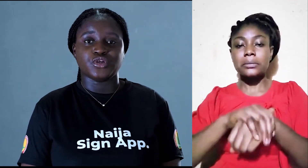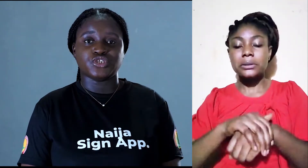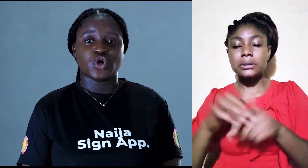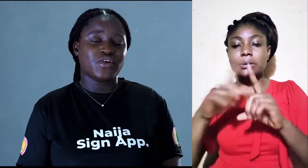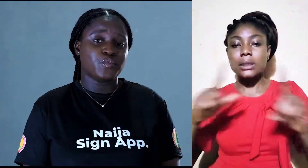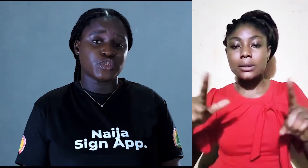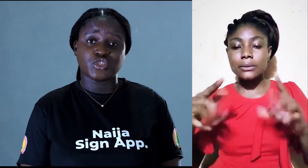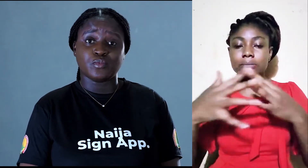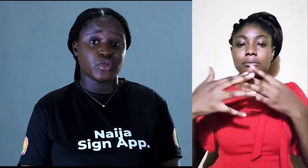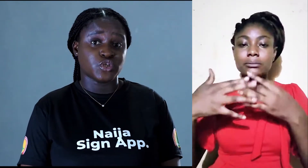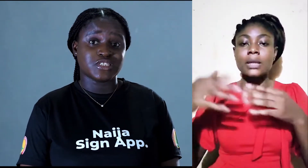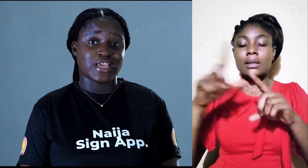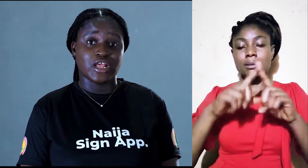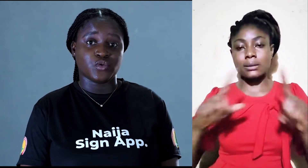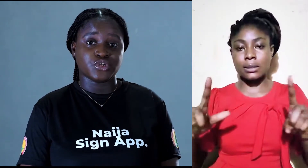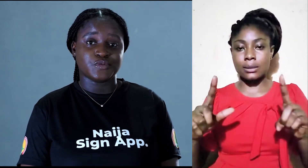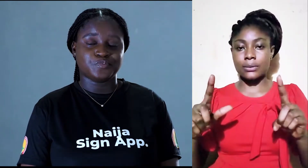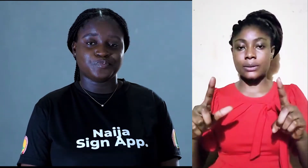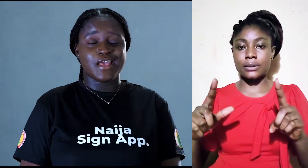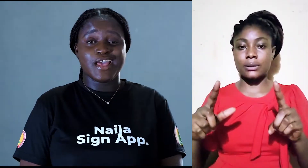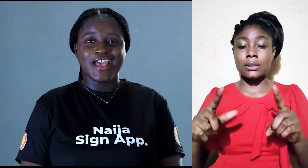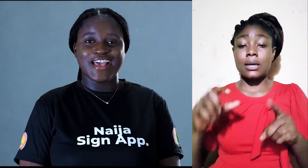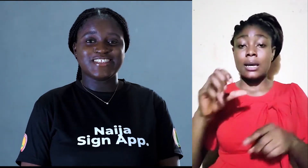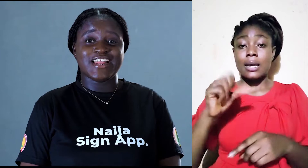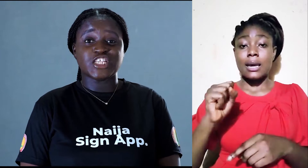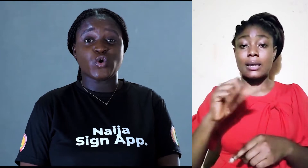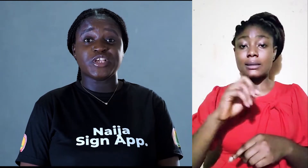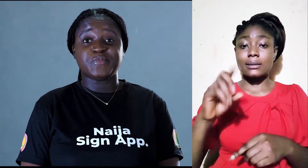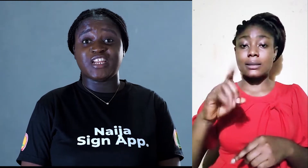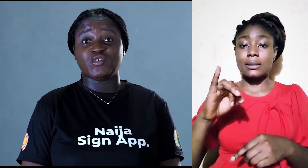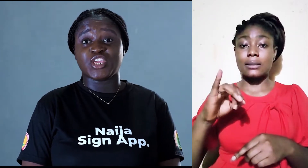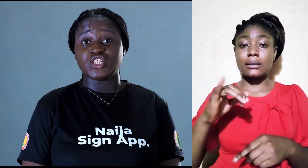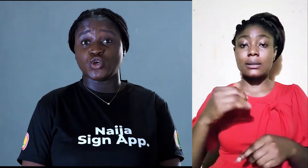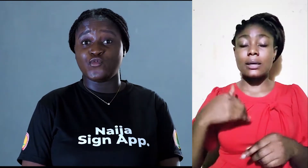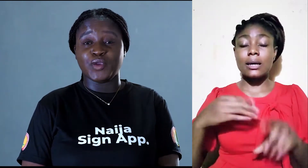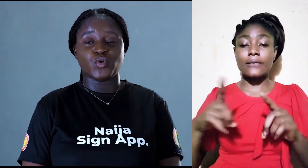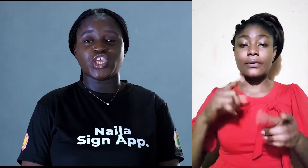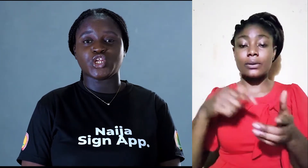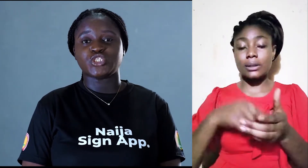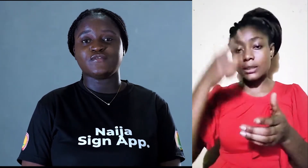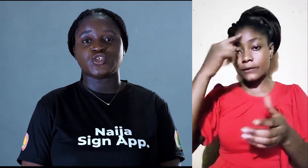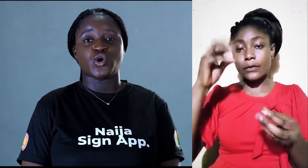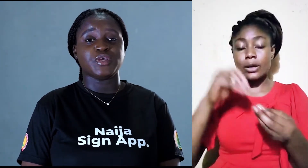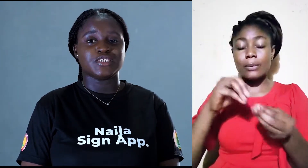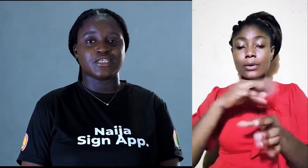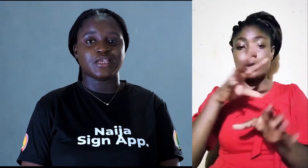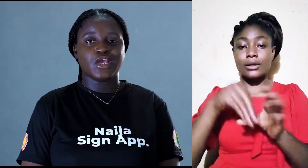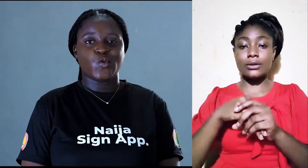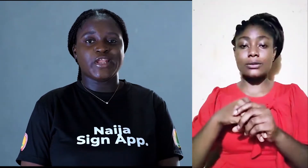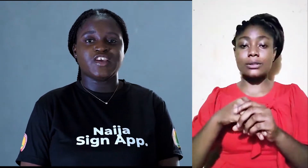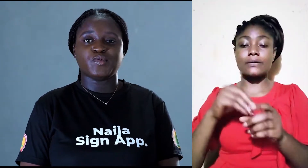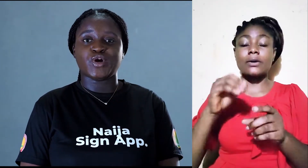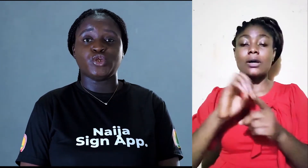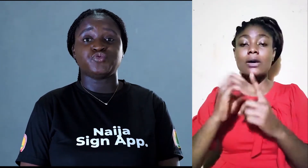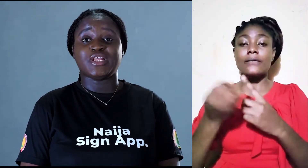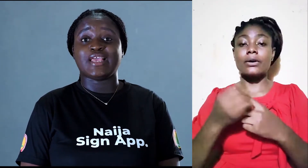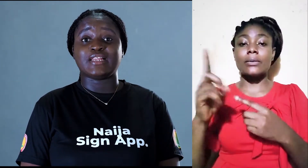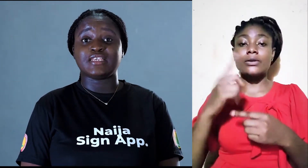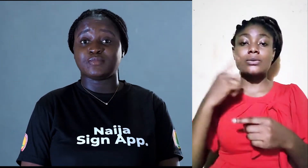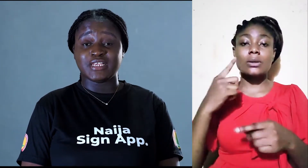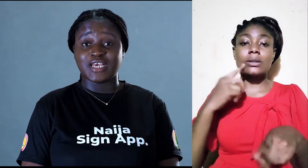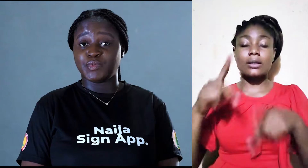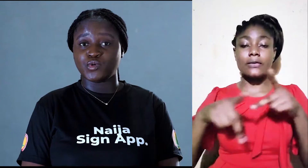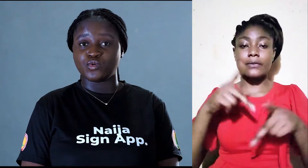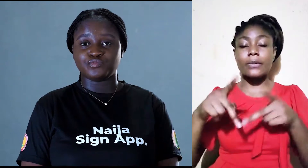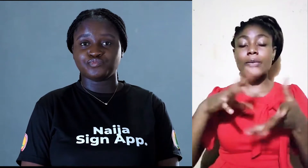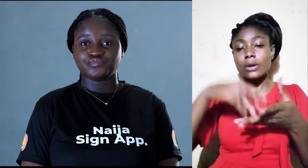Sign Language, or even Portuguese Sign Language. S-Deli has always been an advocate for a more inclusive community where deaf people are not treated as